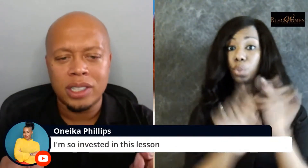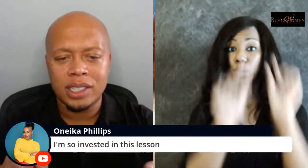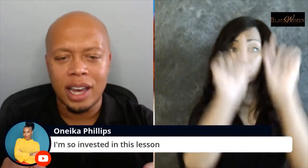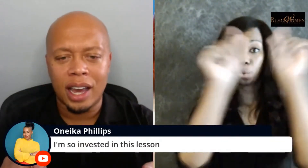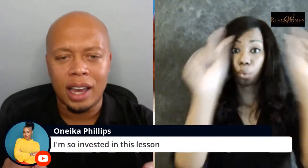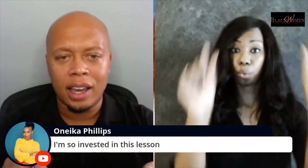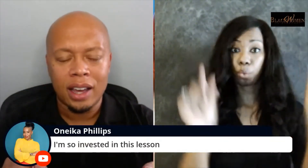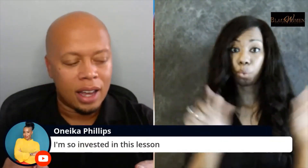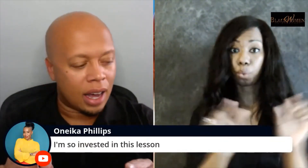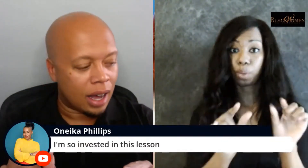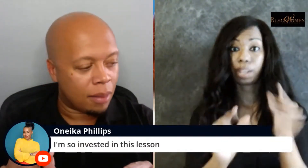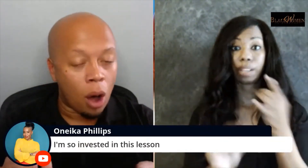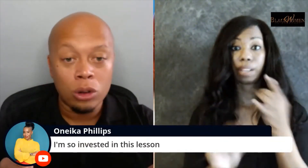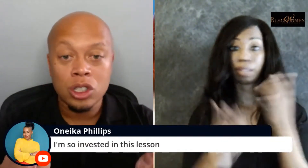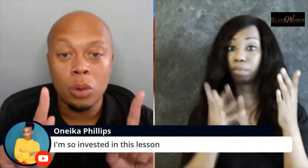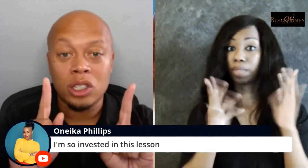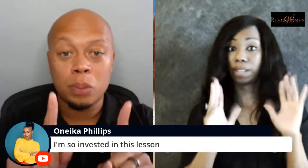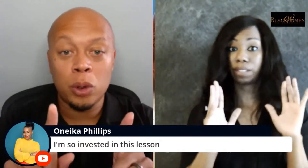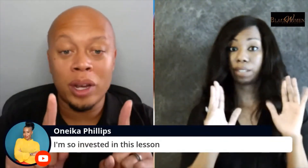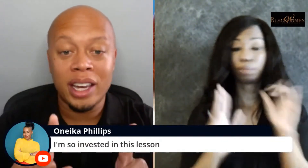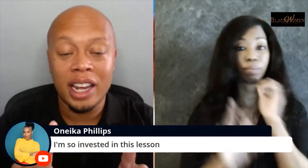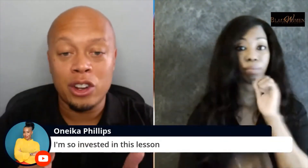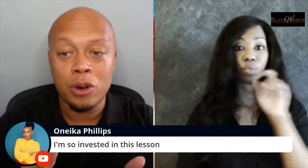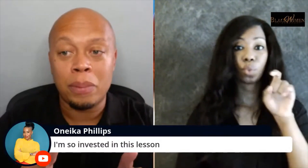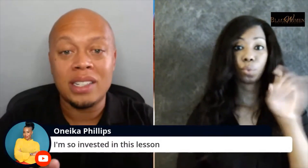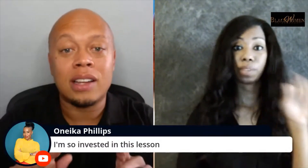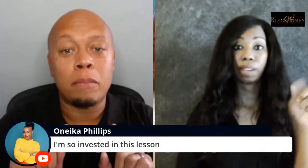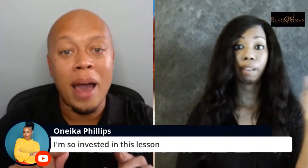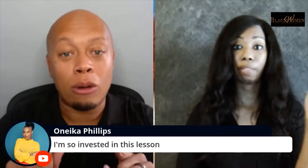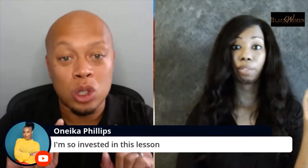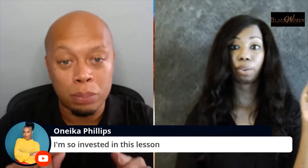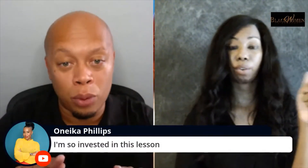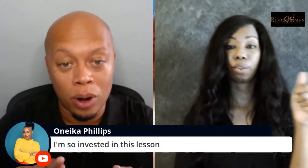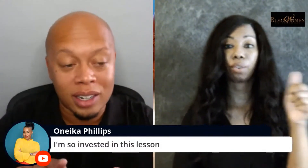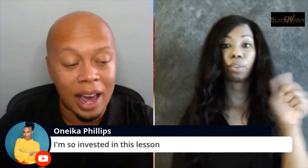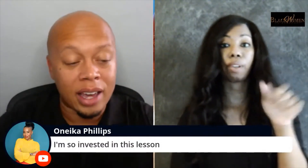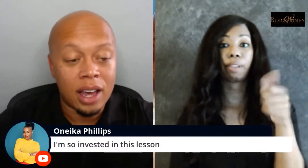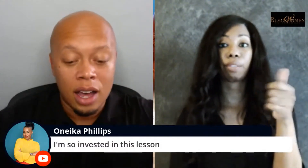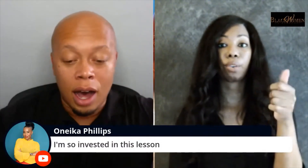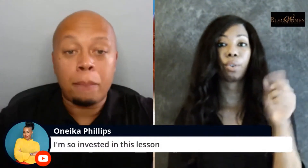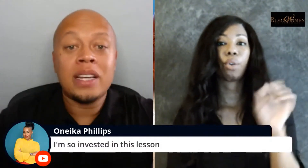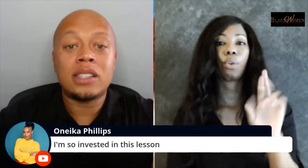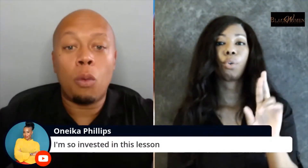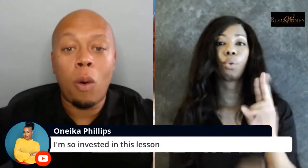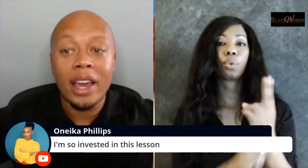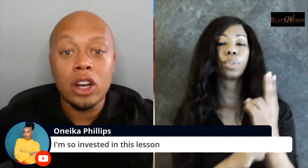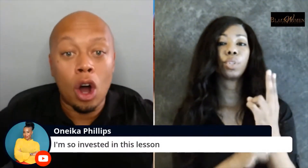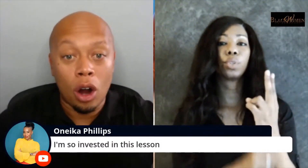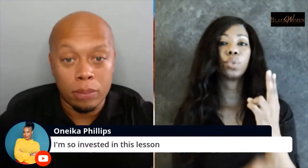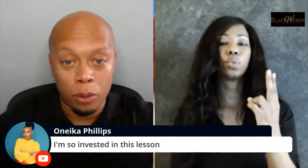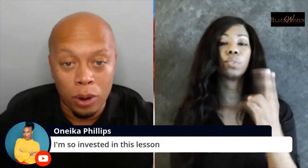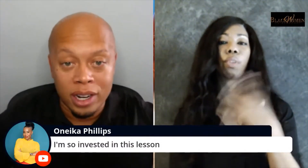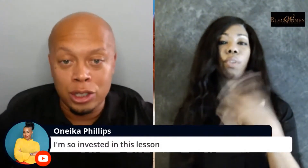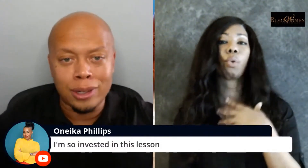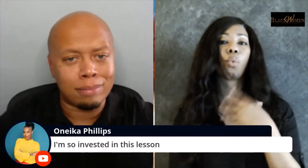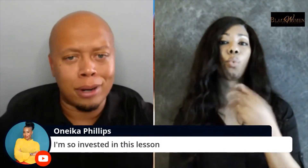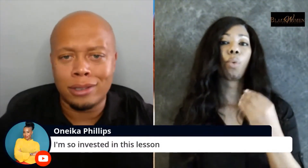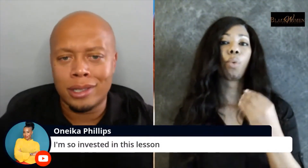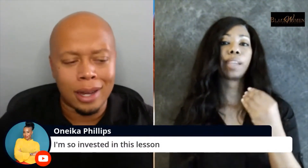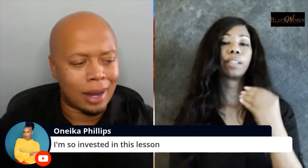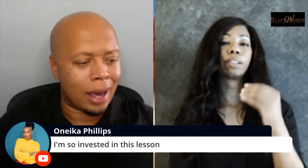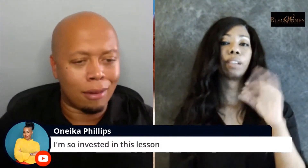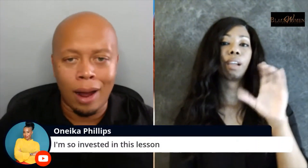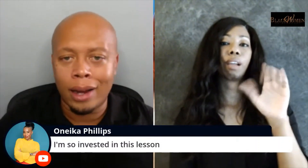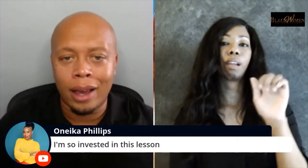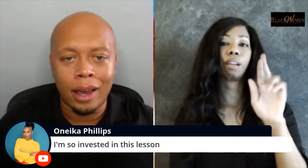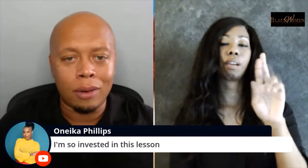would say also explore getting you a piece of bounce board, like a piece of white cardboard that you can purchase